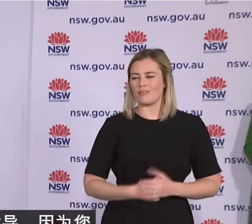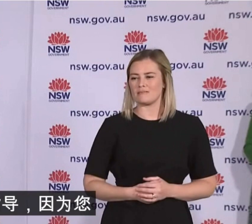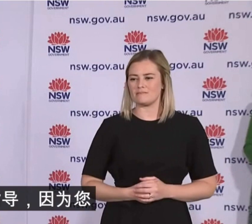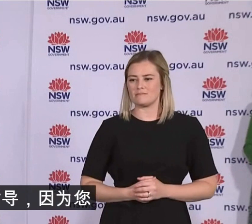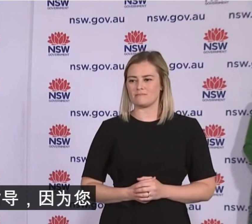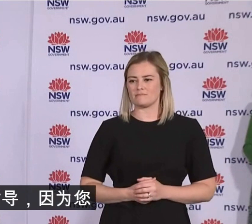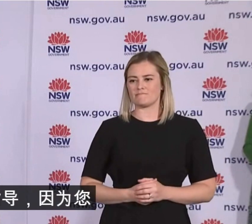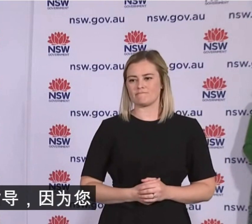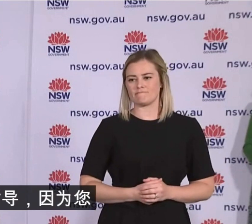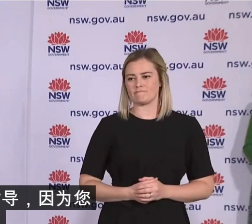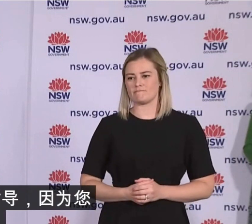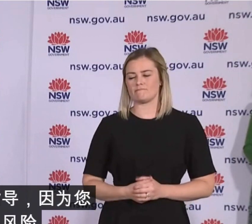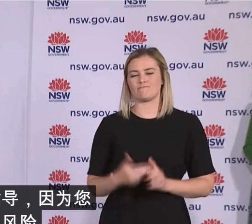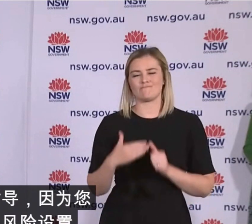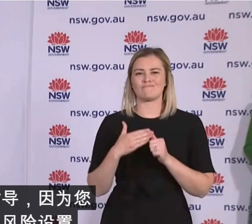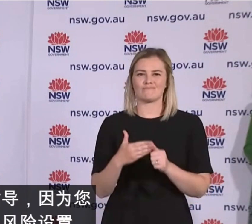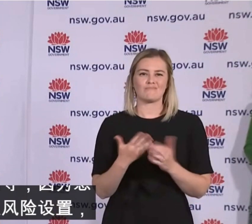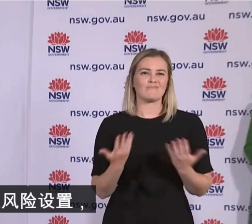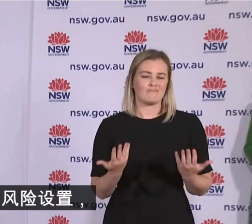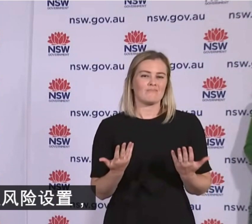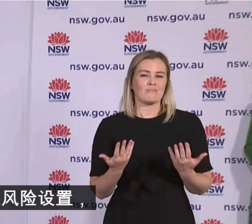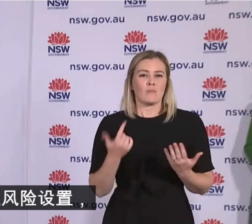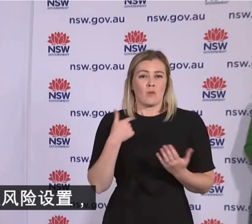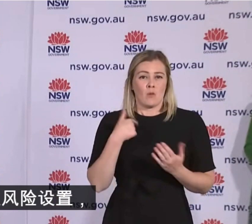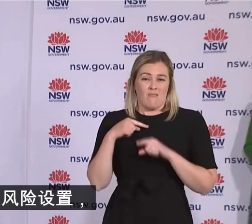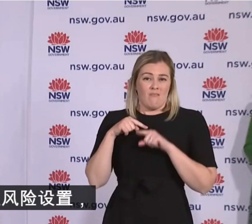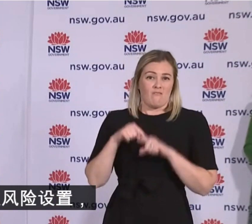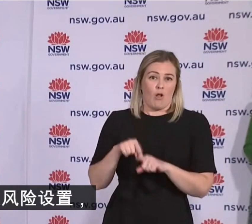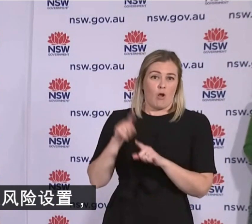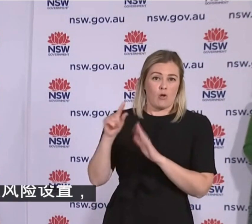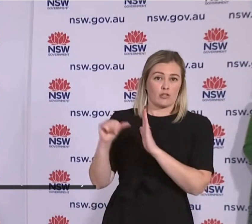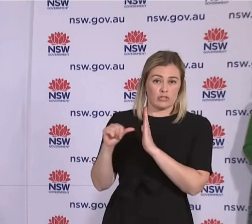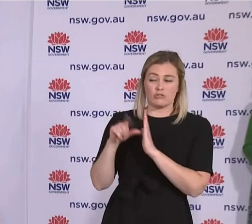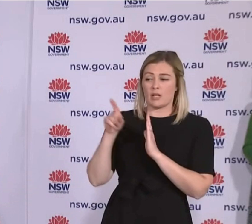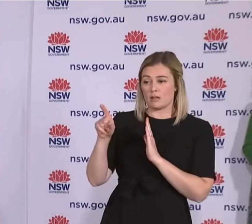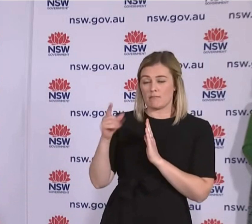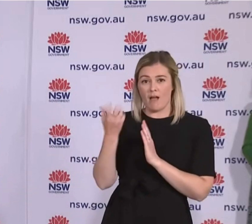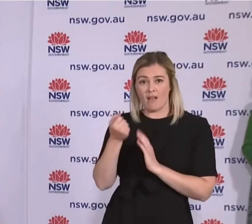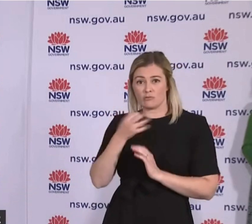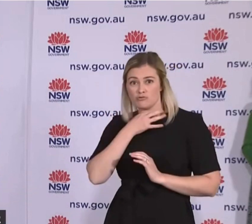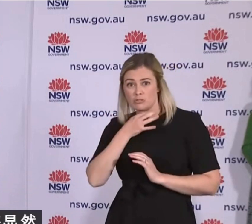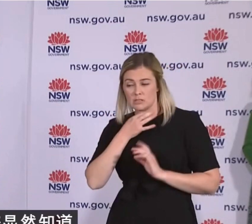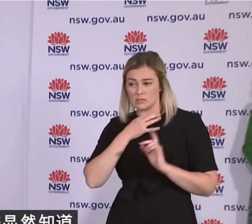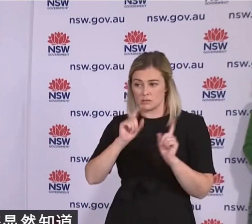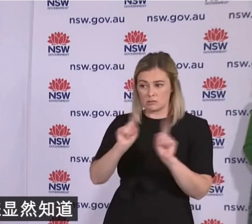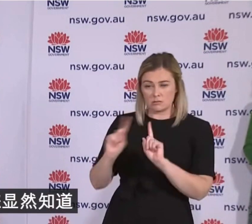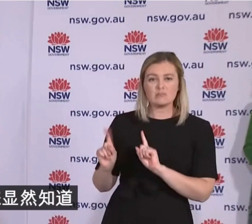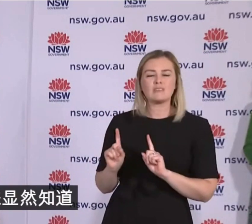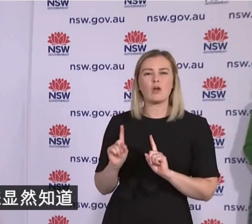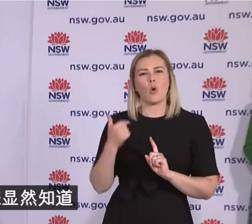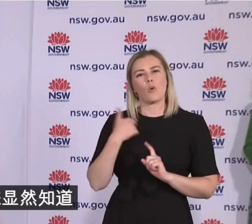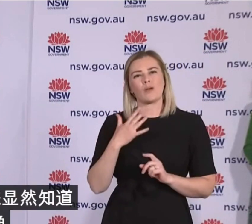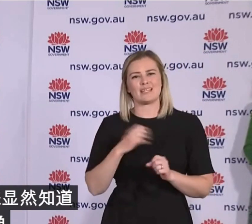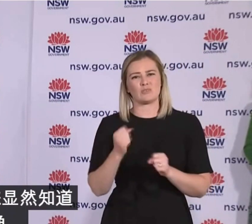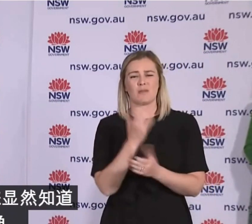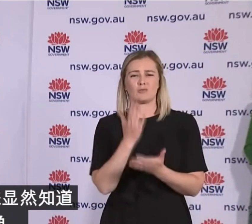of what risk settings they want to apply, and we just implement it through service. But obviously we have to